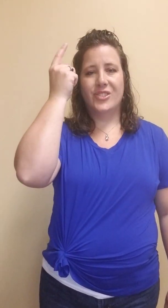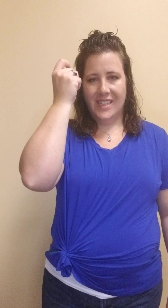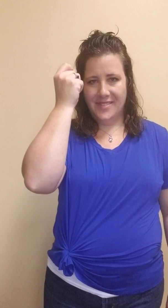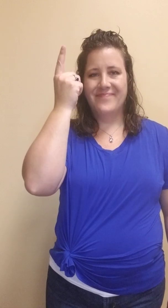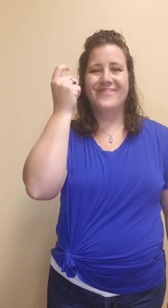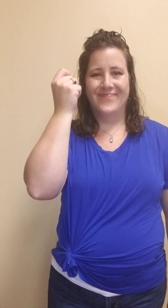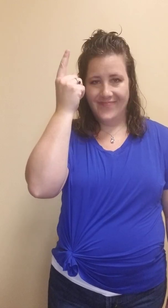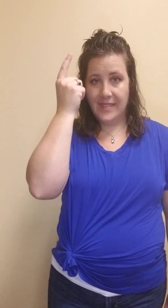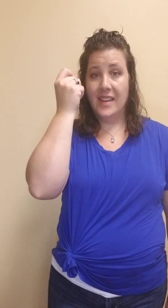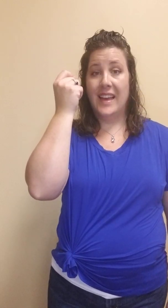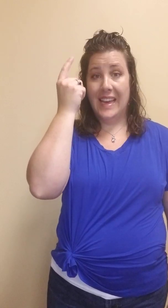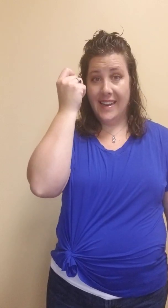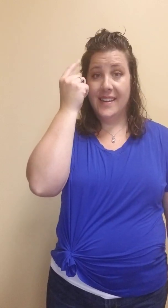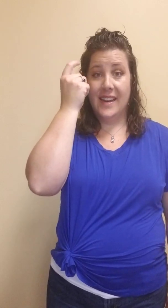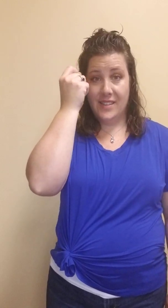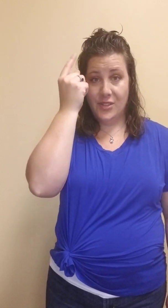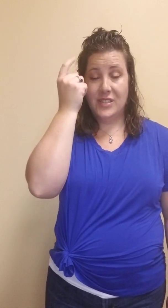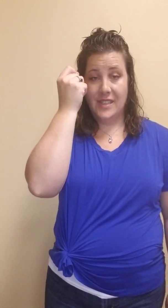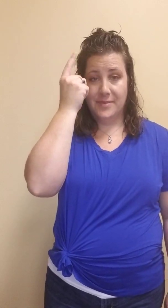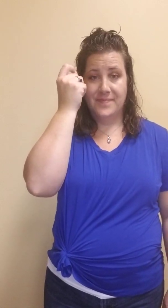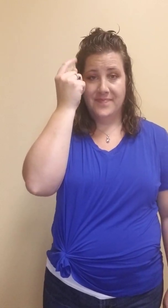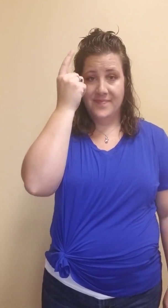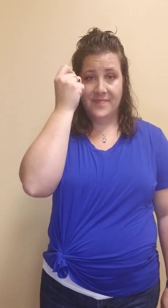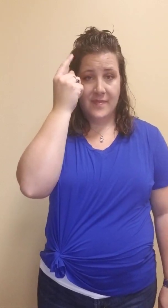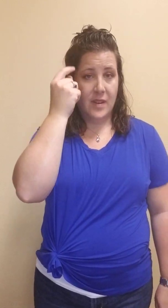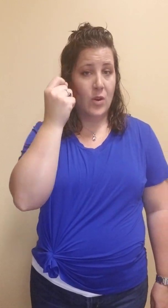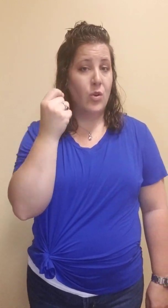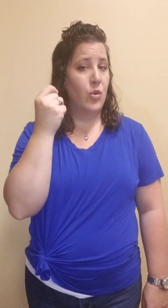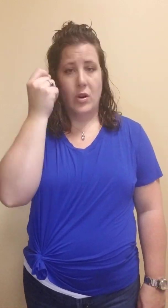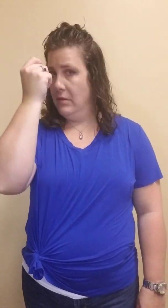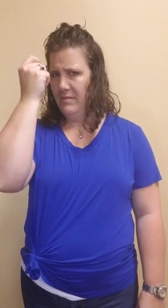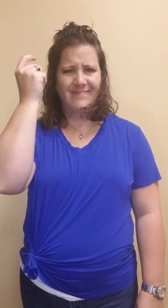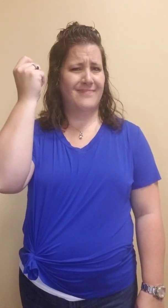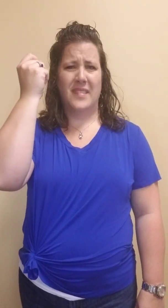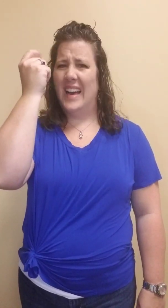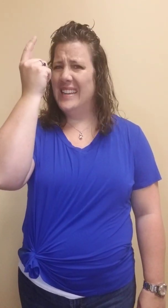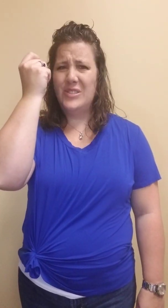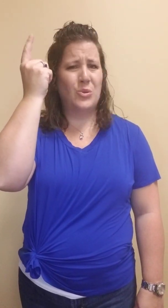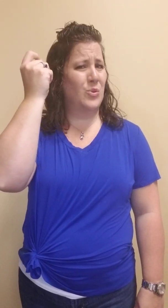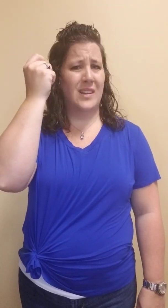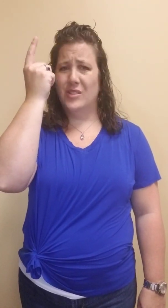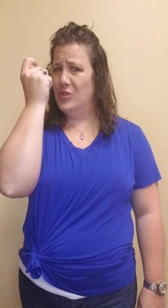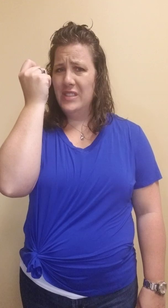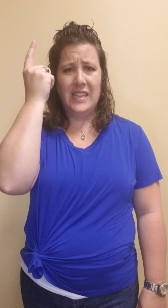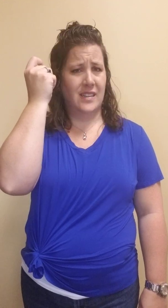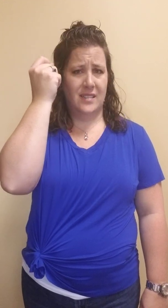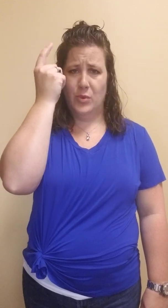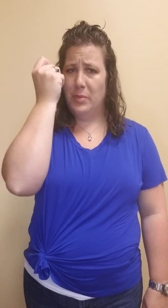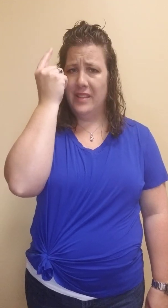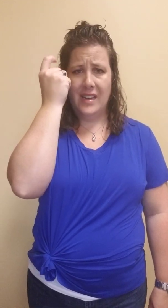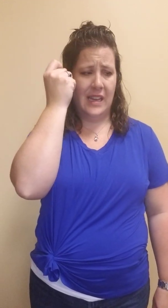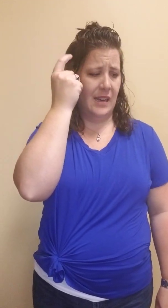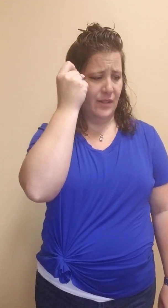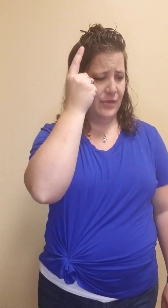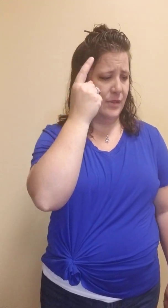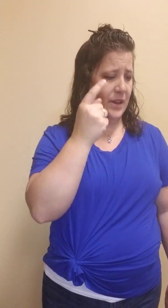understand. I get it. I understand. Or, I don't understand would be the negative. Okay.